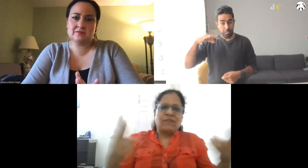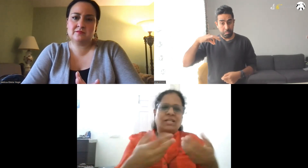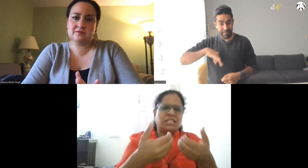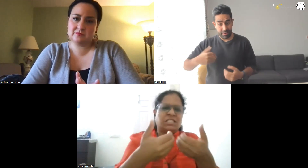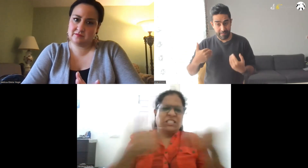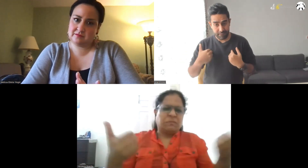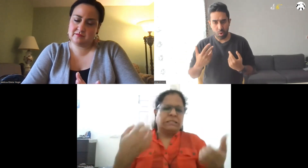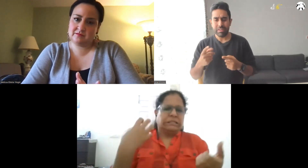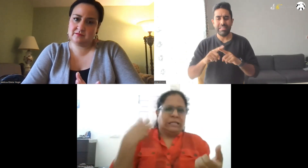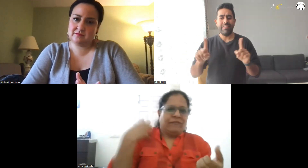so